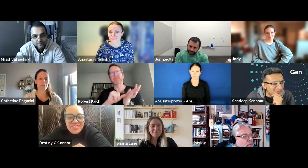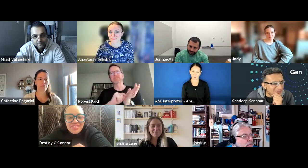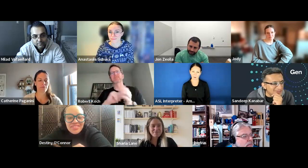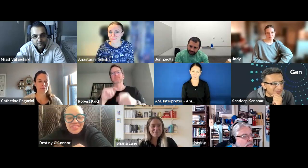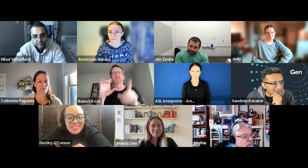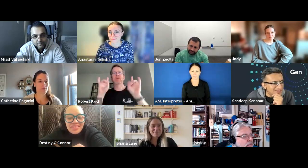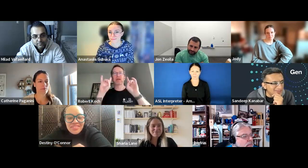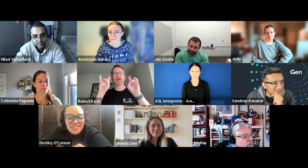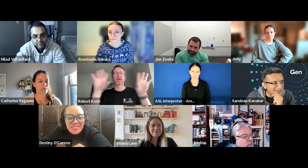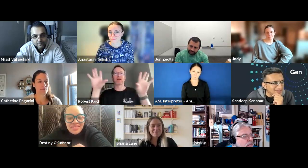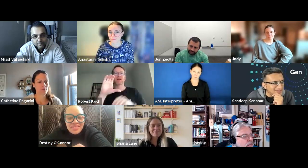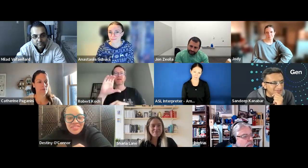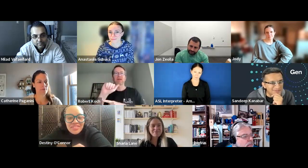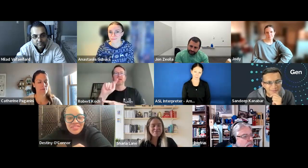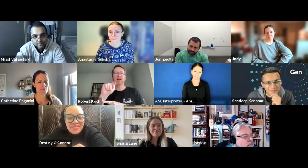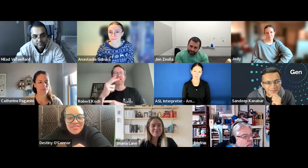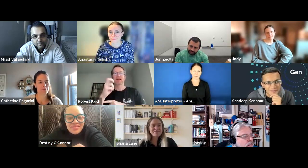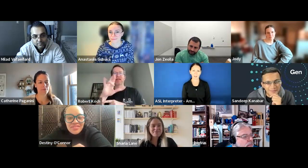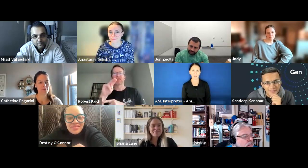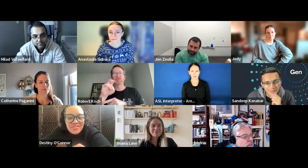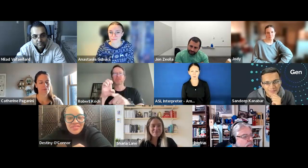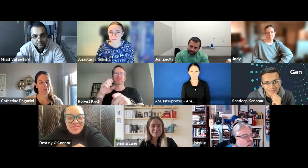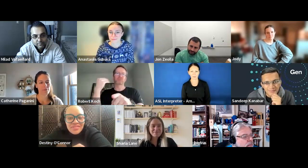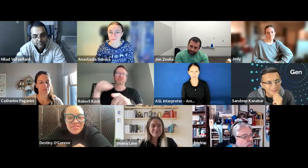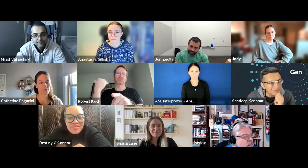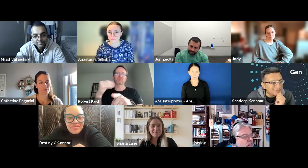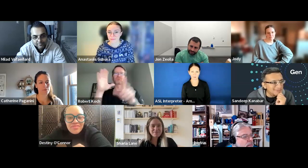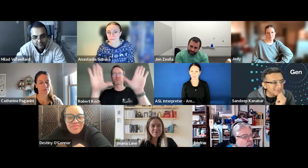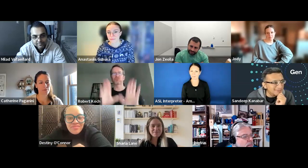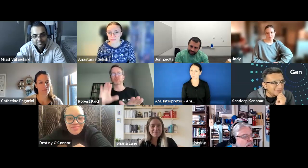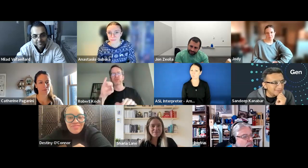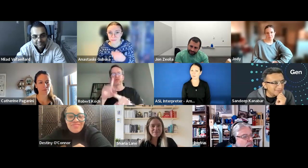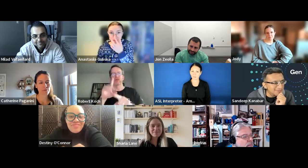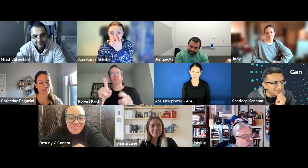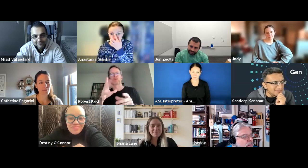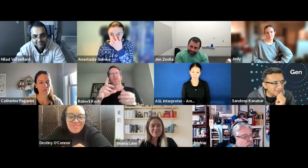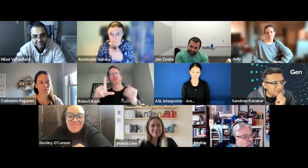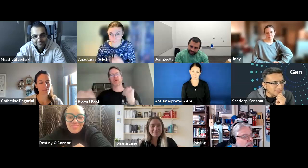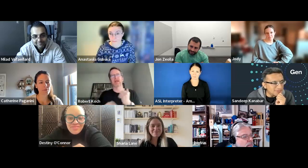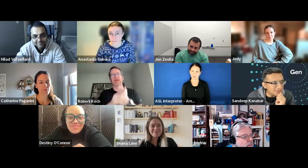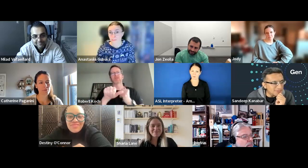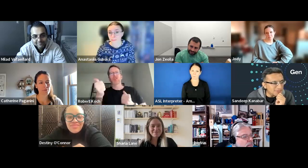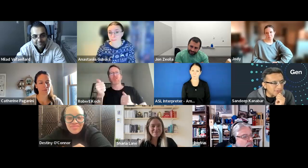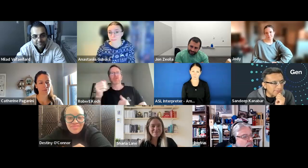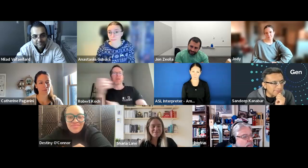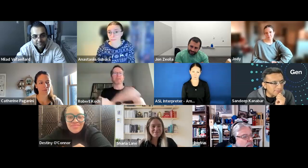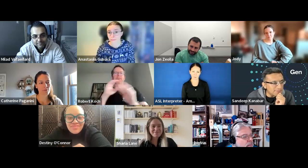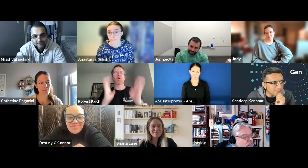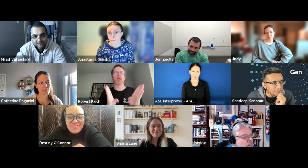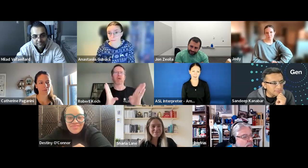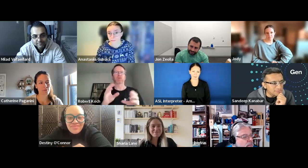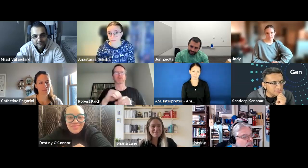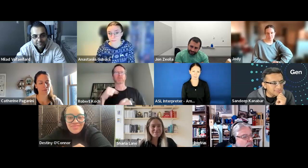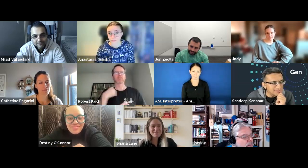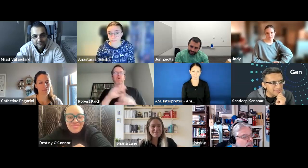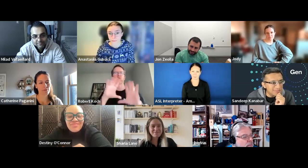with PR and publications. And, Catherine is really amazing, has done a wonderful job.